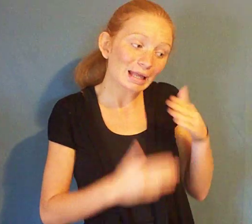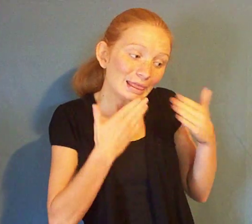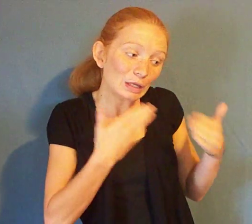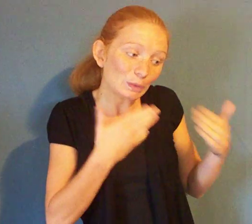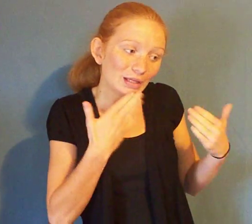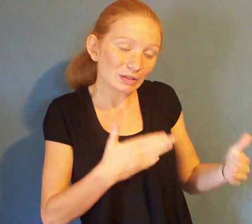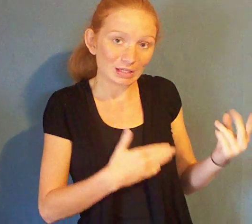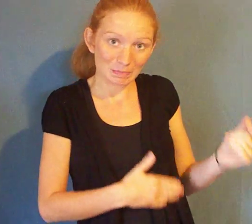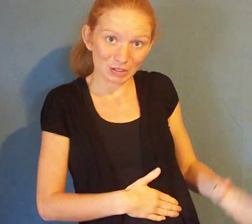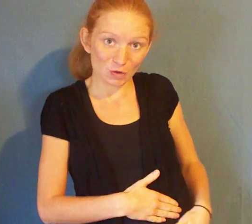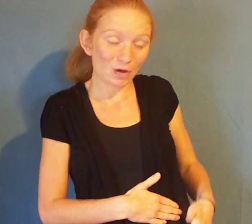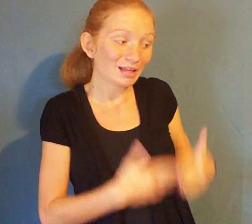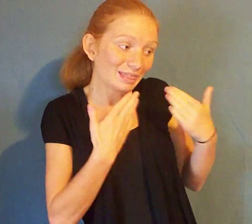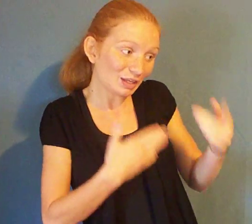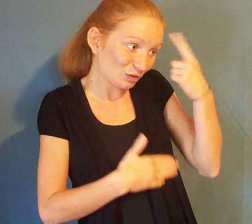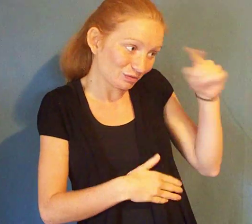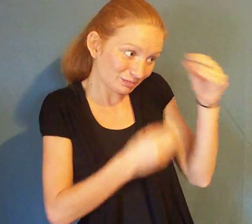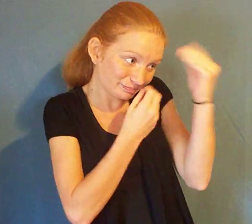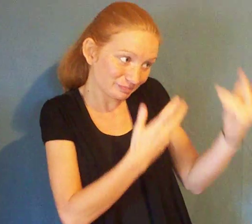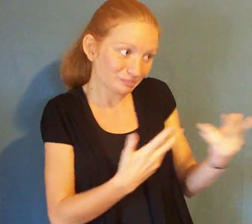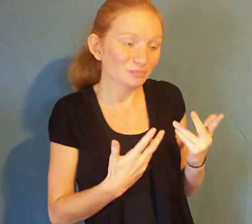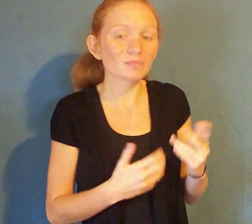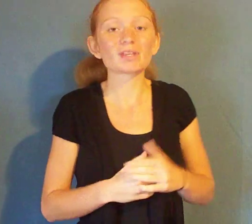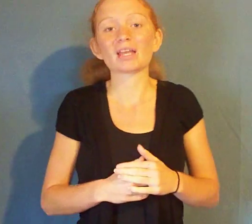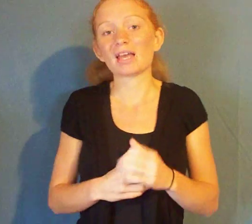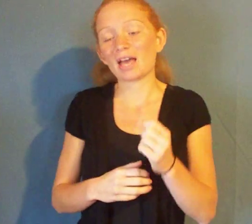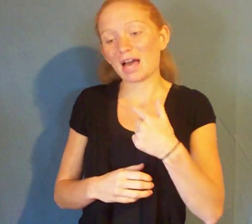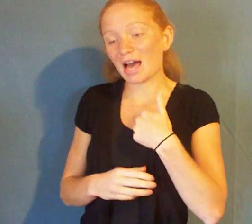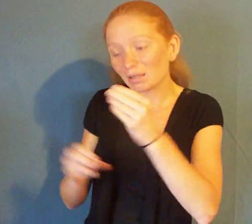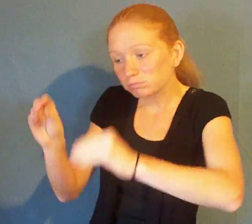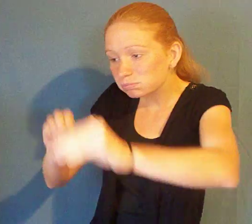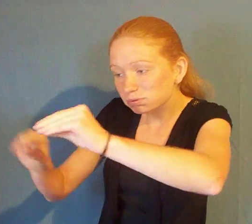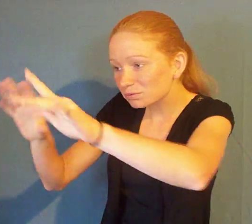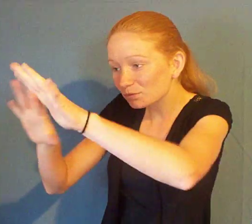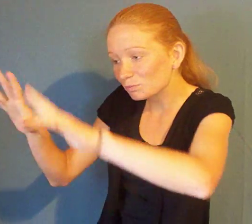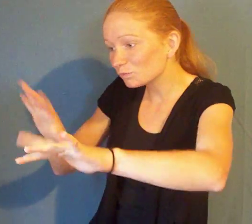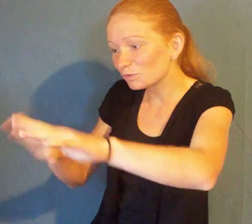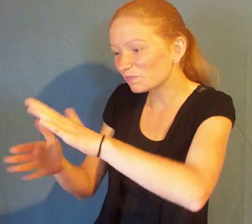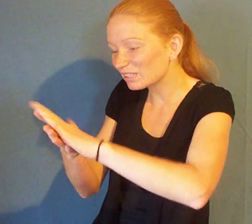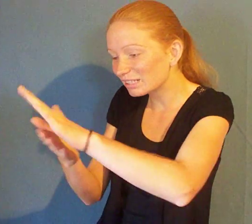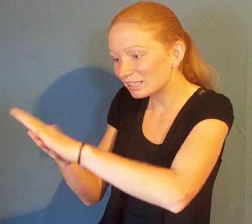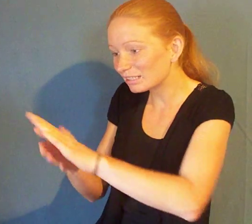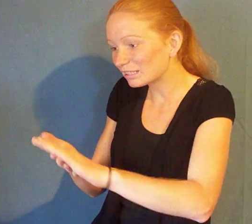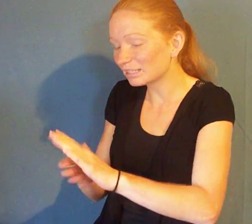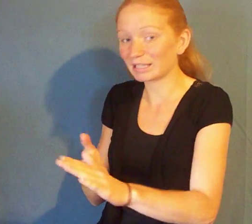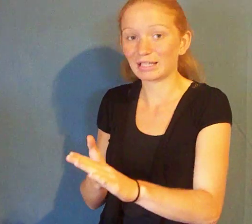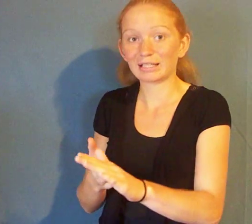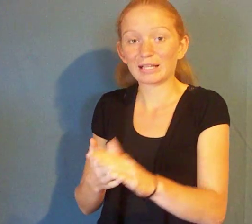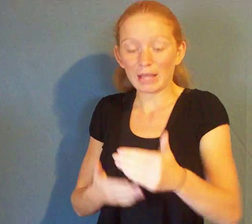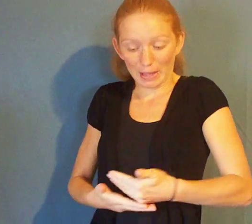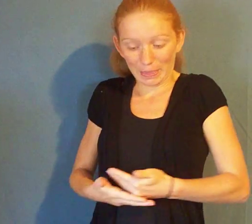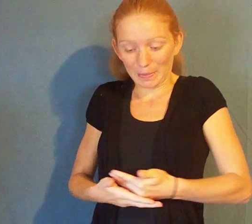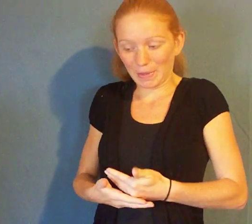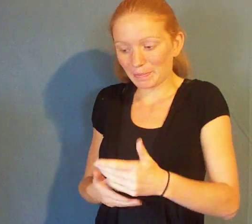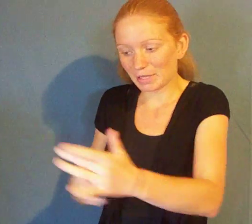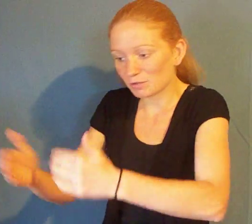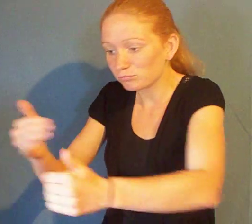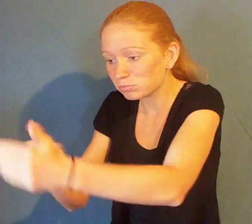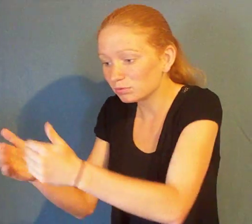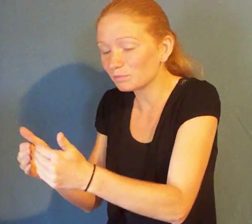in, put in the bedding and made the little nest, and then I had to pull the tray out and collect all the babies, and some of them were starting to get a little cold, and so I put them